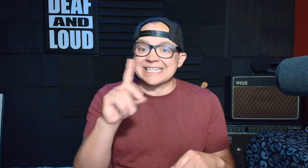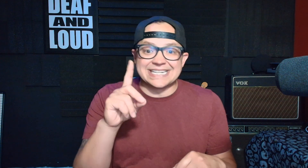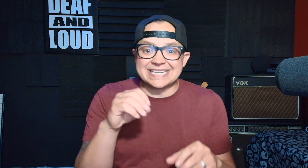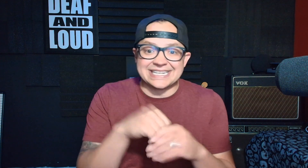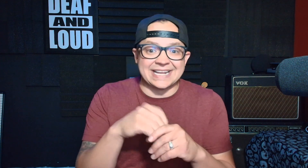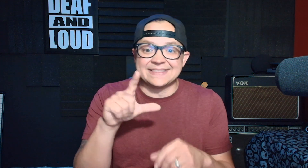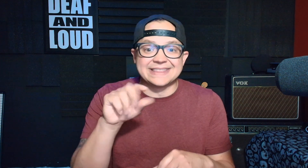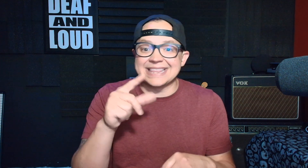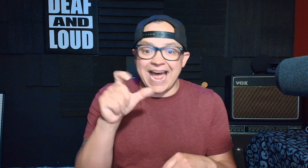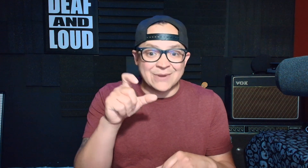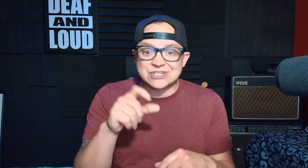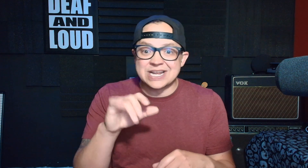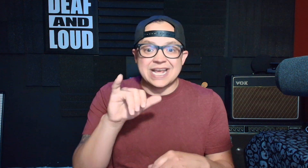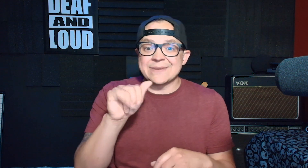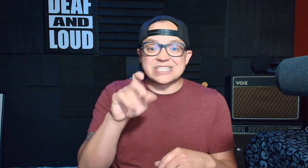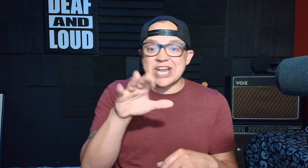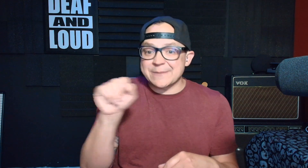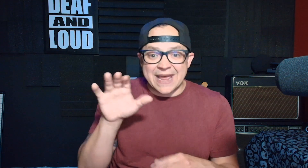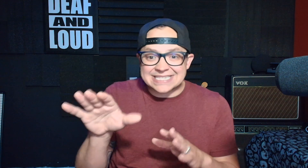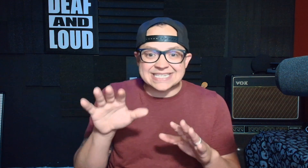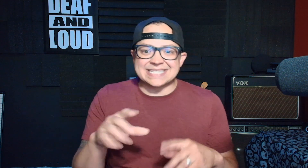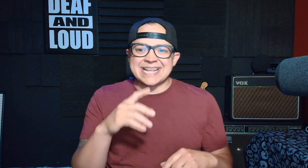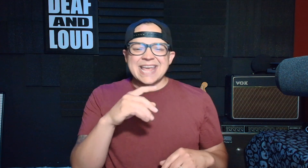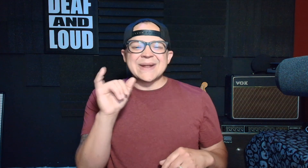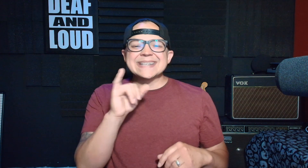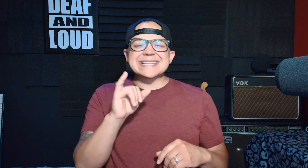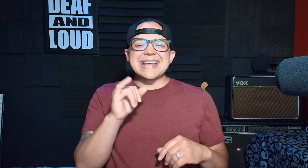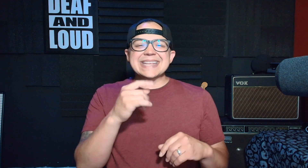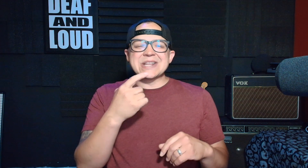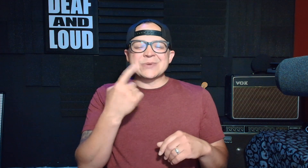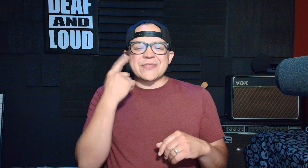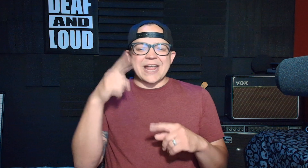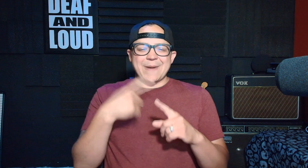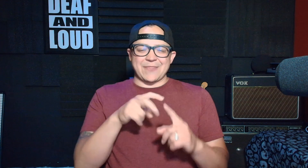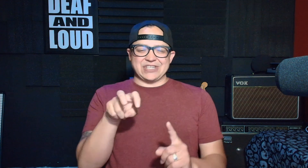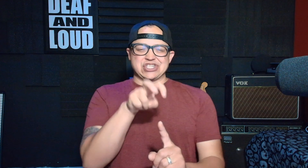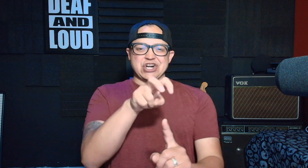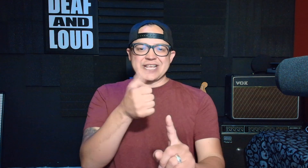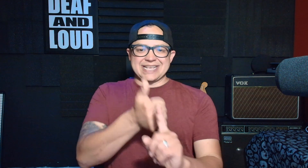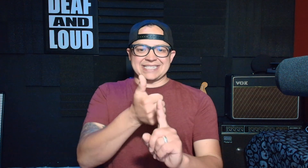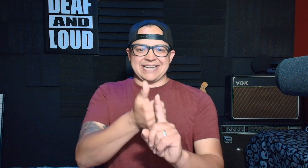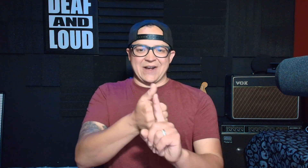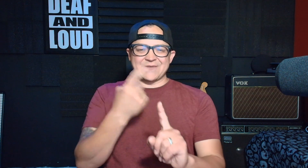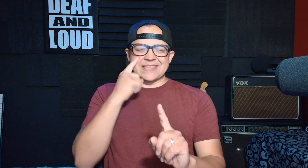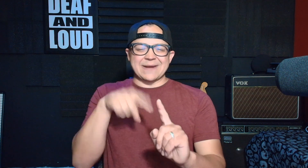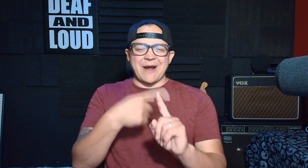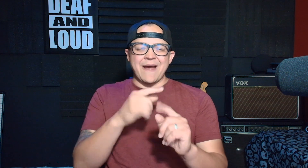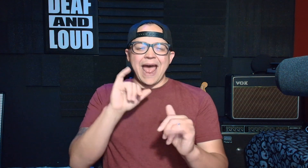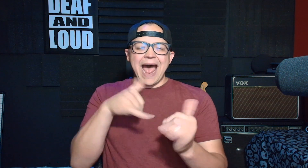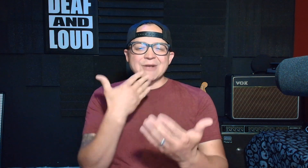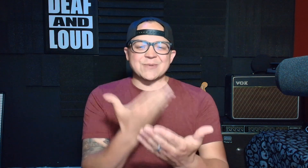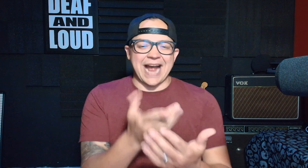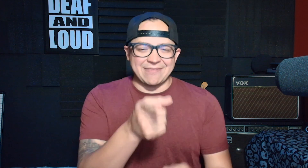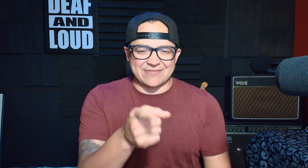found the CD in the lounge that was Jake Bass's. It's like you think about the journey itself. You think